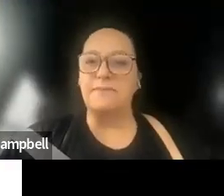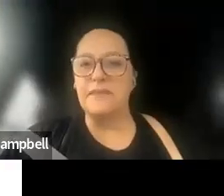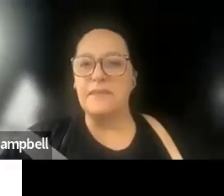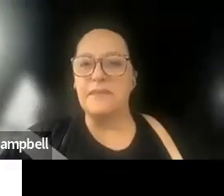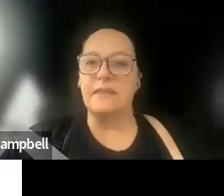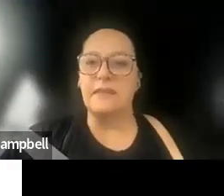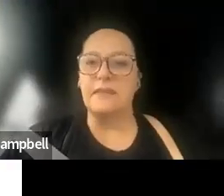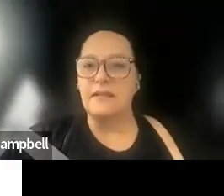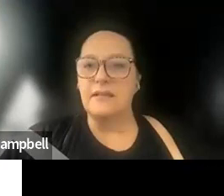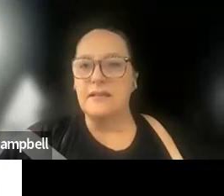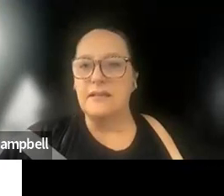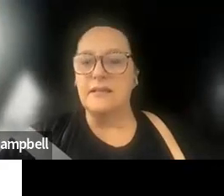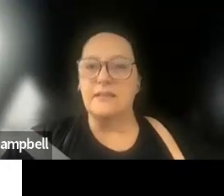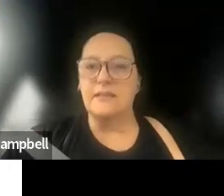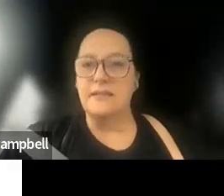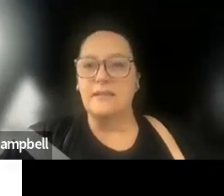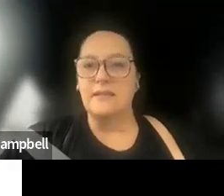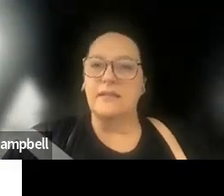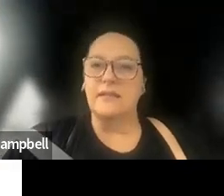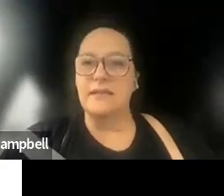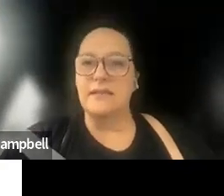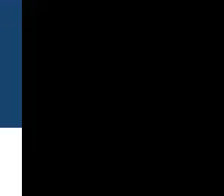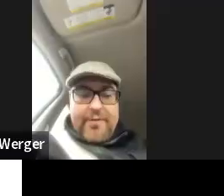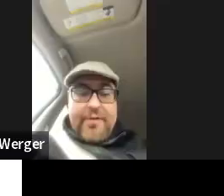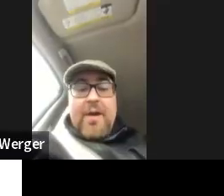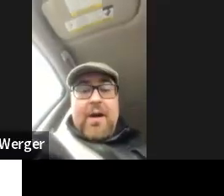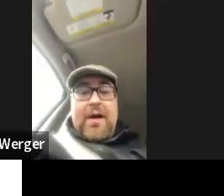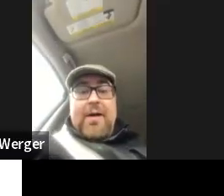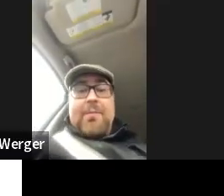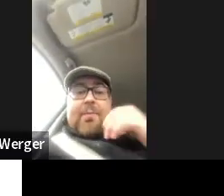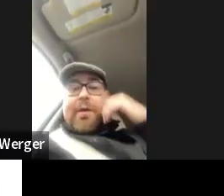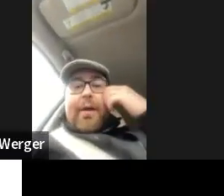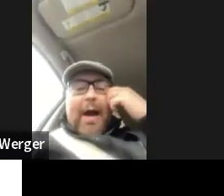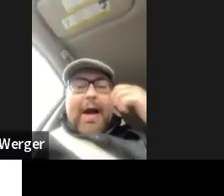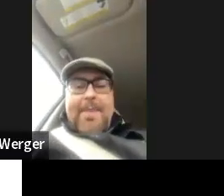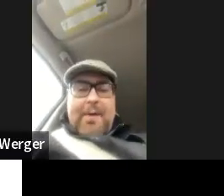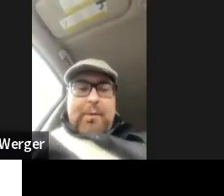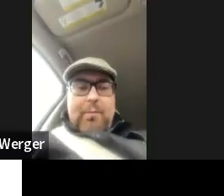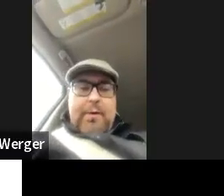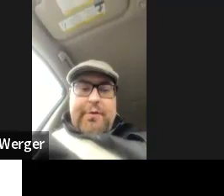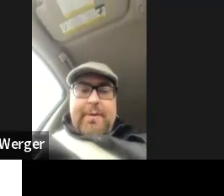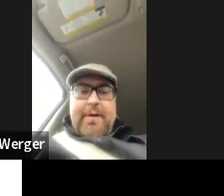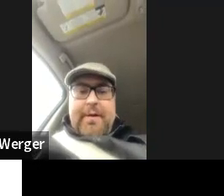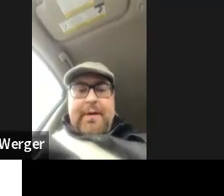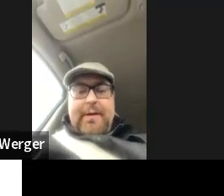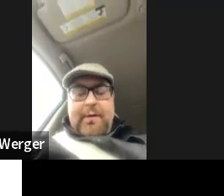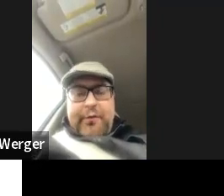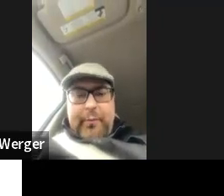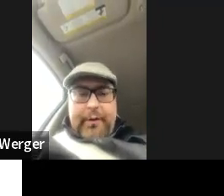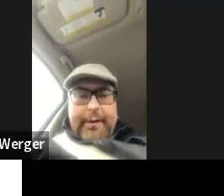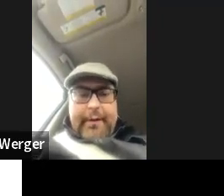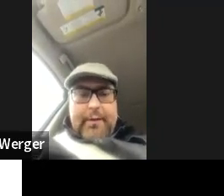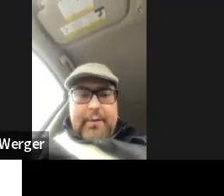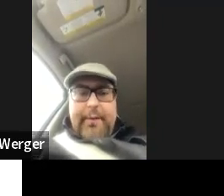Oh, Brady. Go ahead, Brady. Hey guys. I think what we're doing